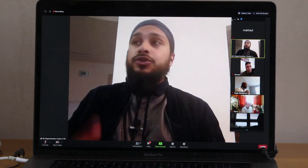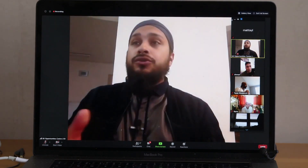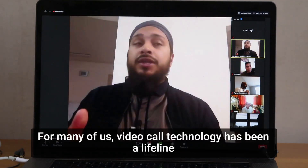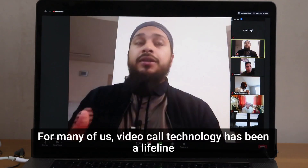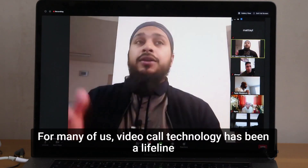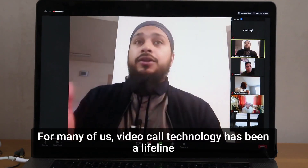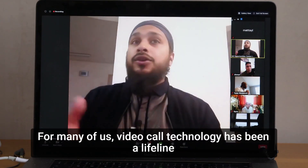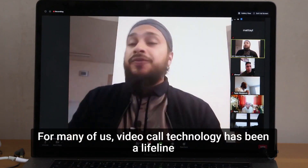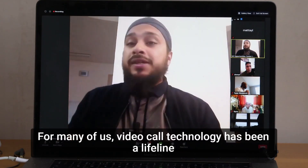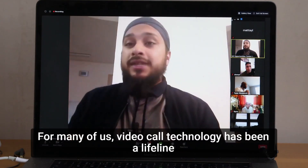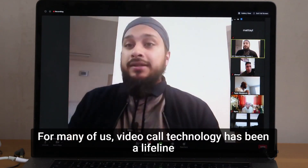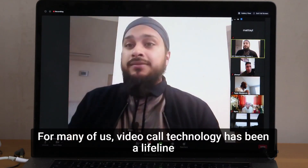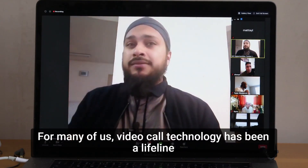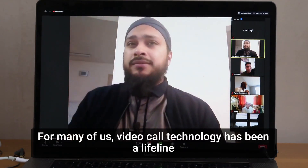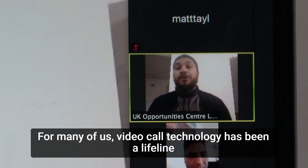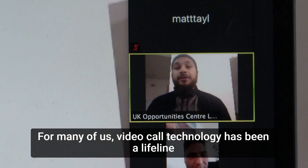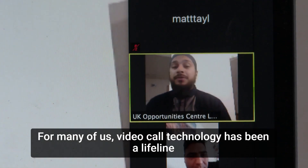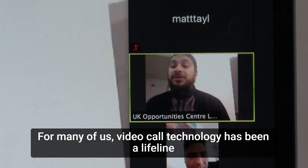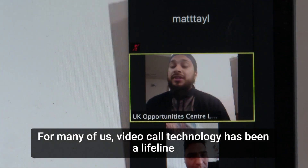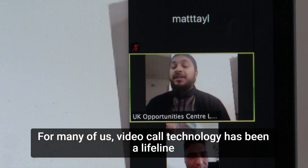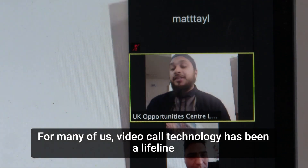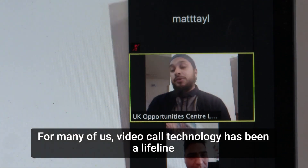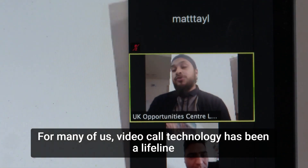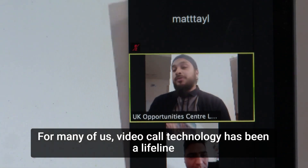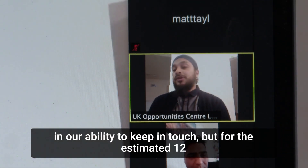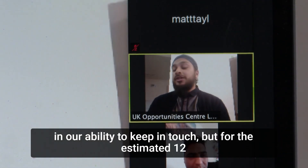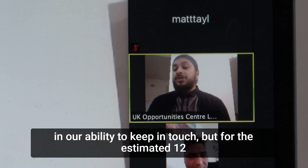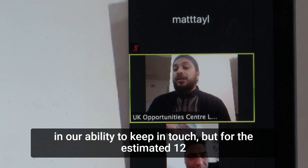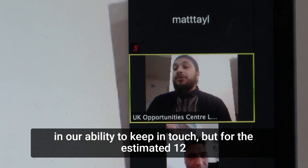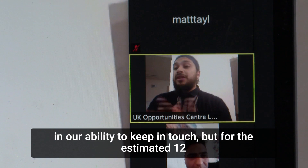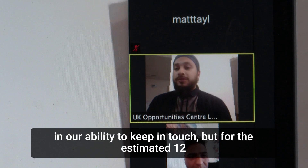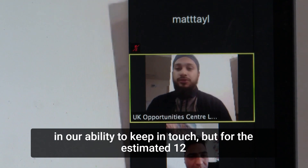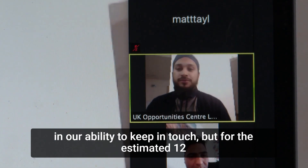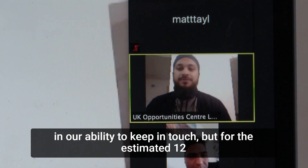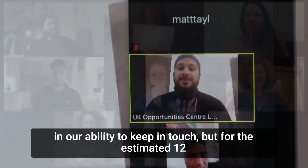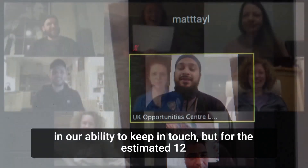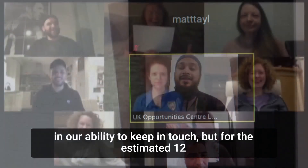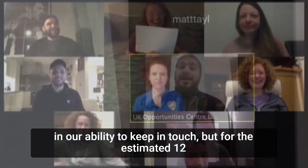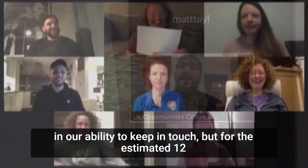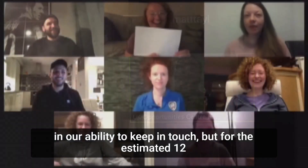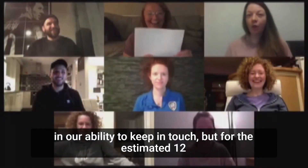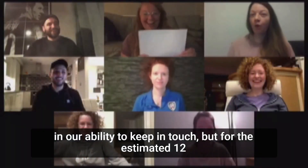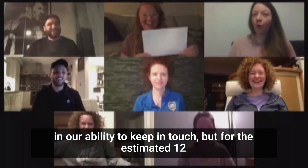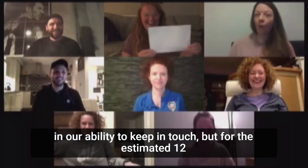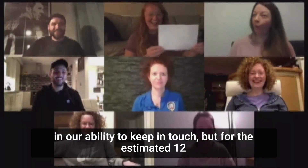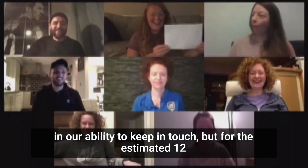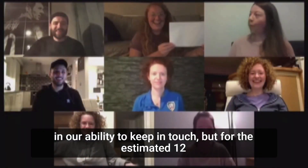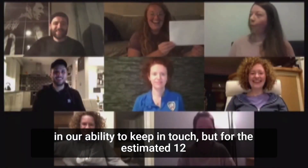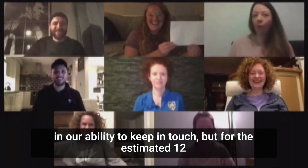For many of us, video call technology has been a lifeline in our ability to keep in touch. But for the estimated